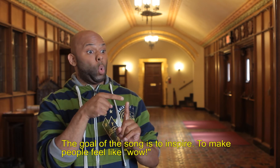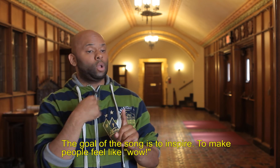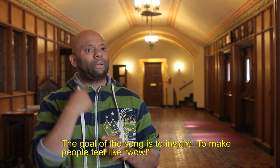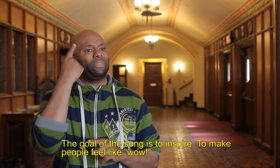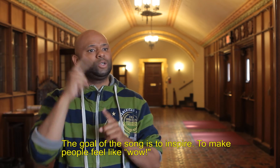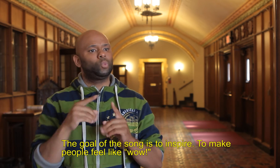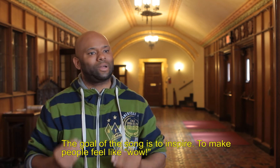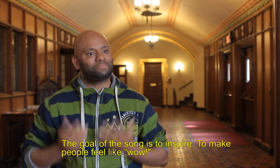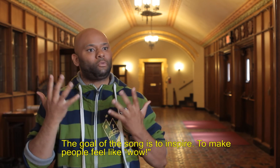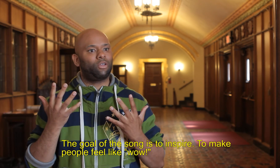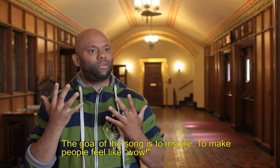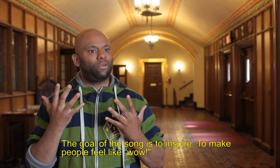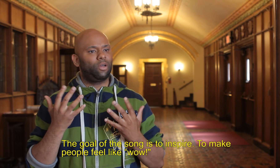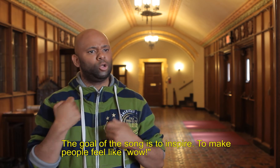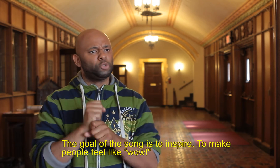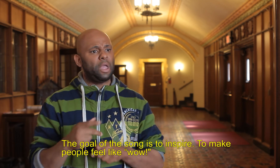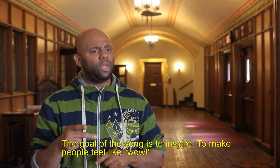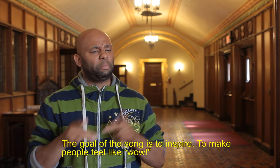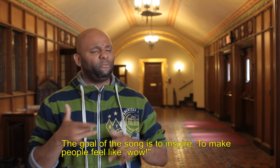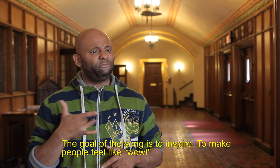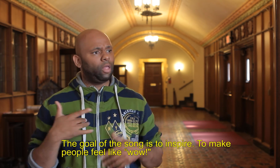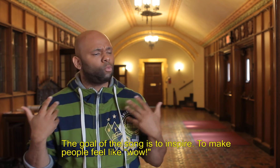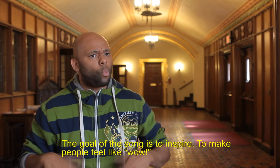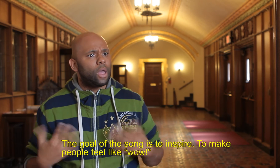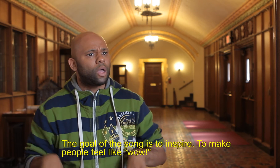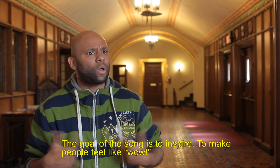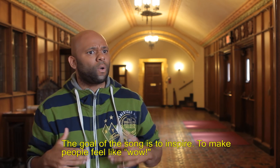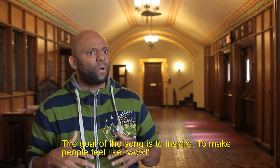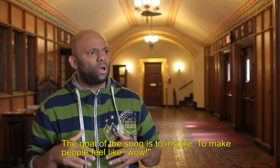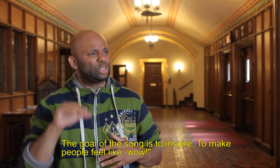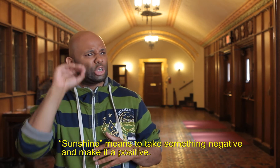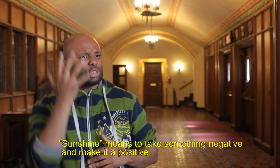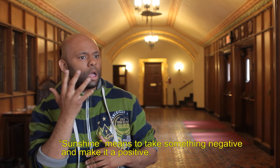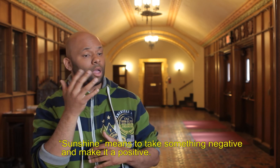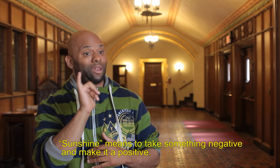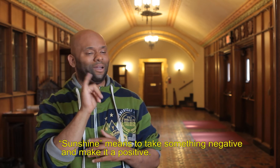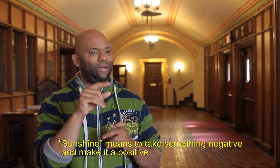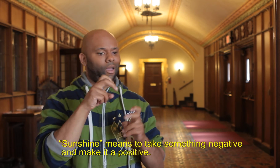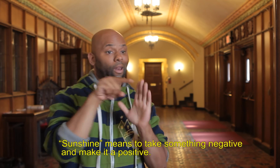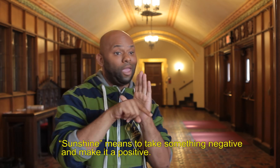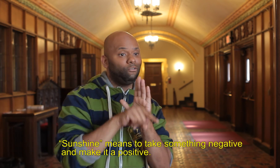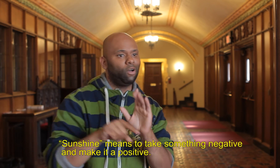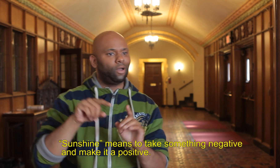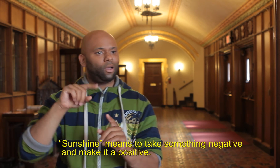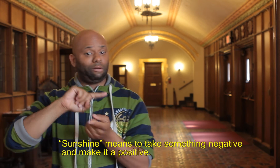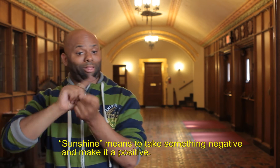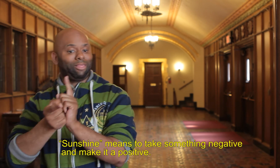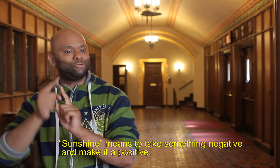of the song is to inspire, to make people feel like, wow. Sunshine means to take something negative and make it a